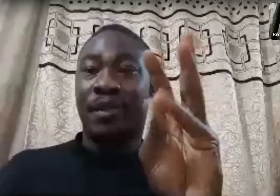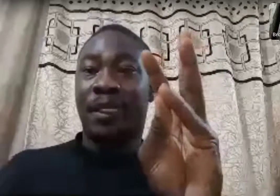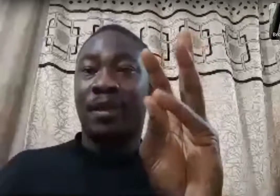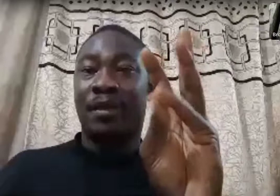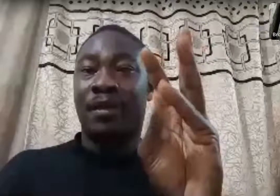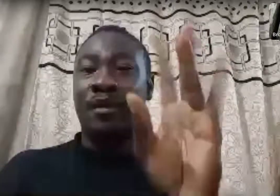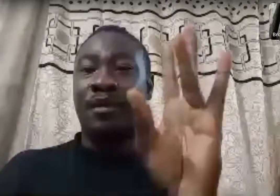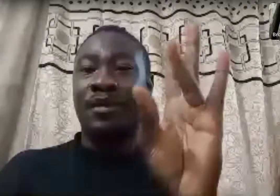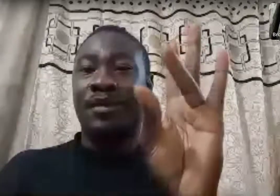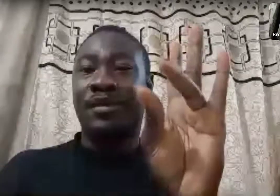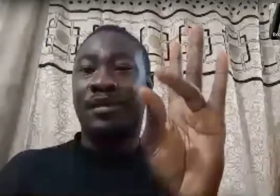17,